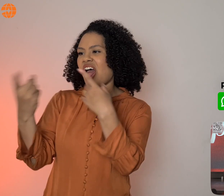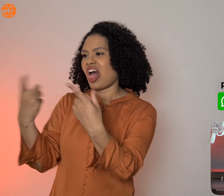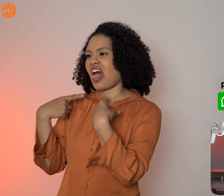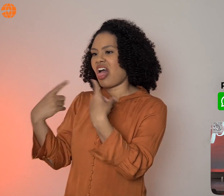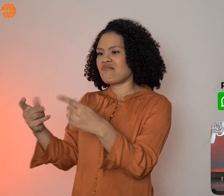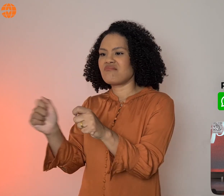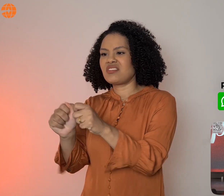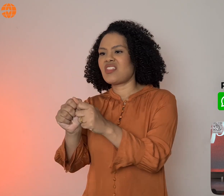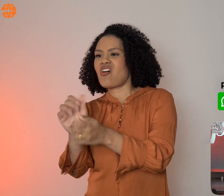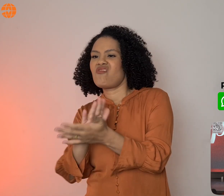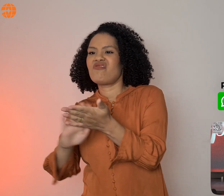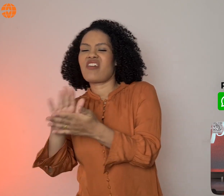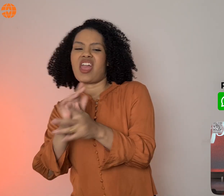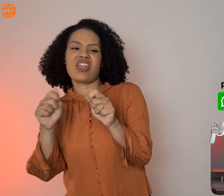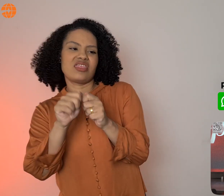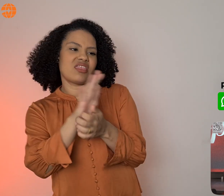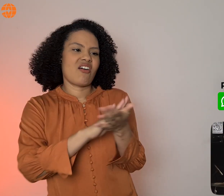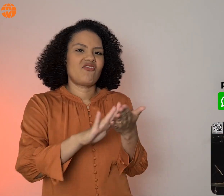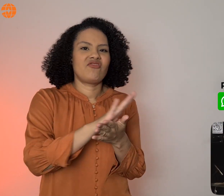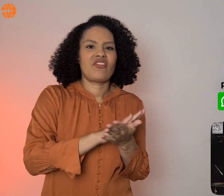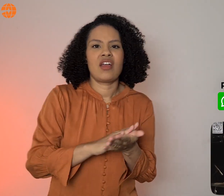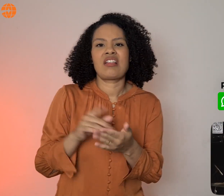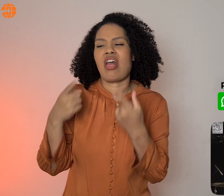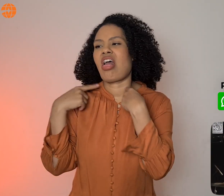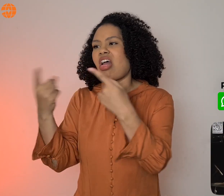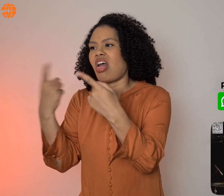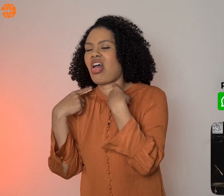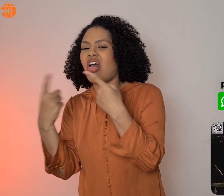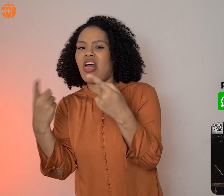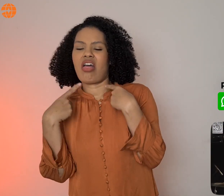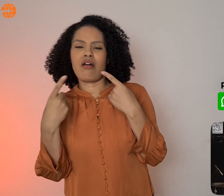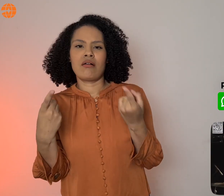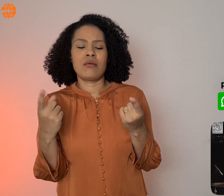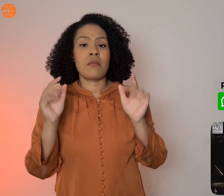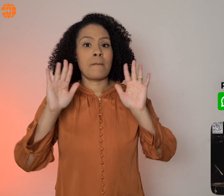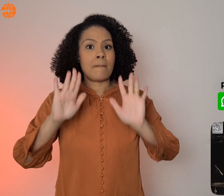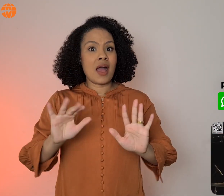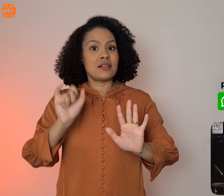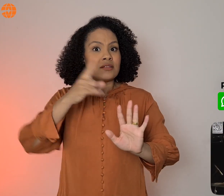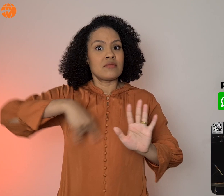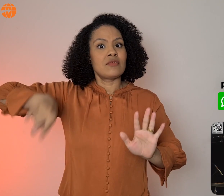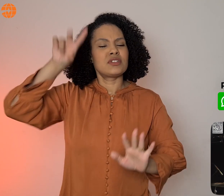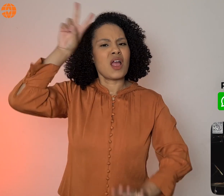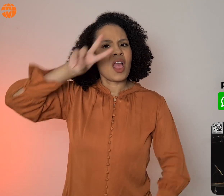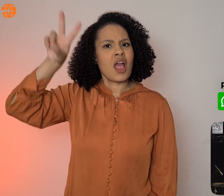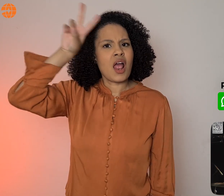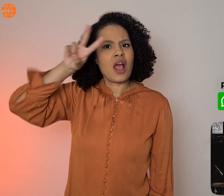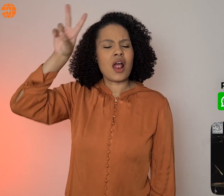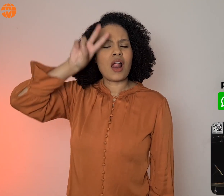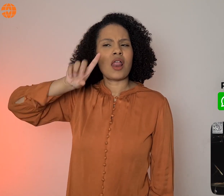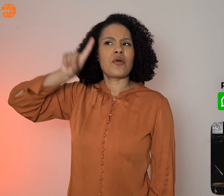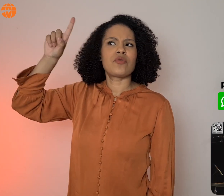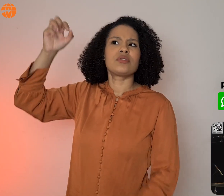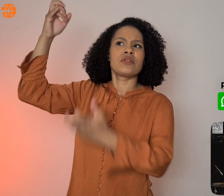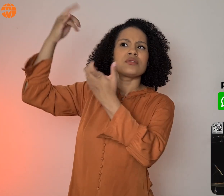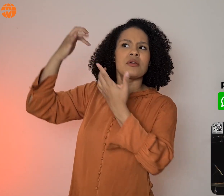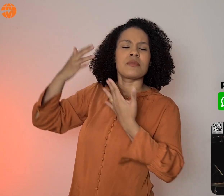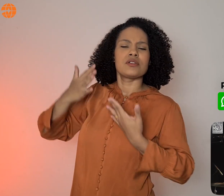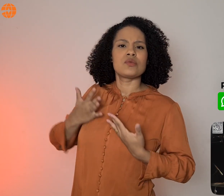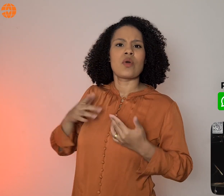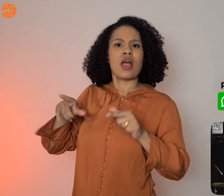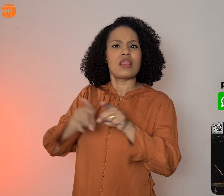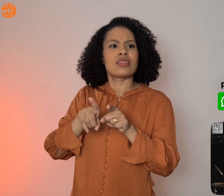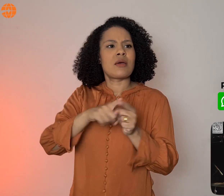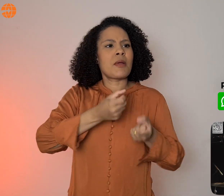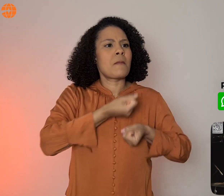alguma coisa fosse feita para eles, mas não foi feito. But when you count your blessings, Mas quando você conta suas bênçãos, you realize how great God is.